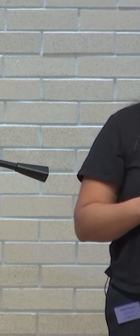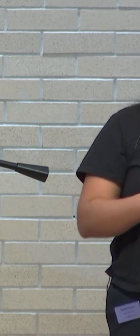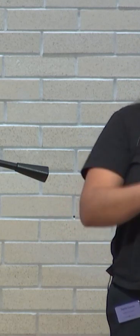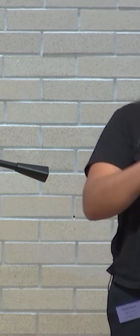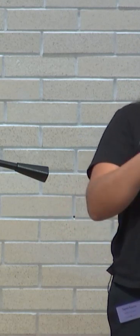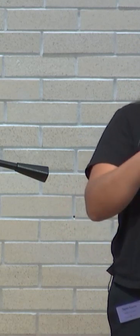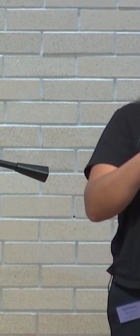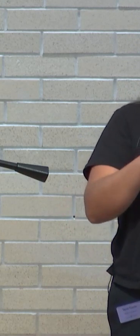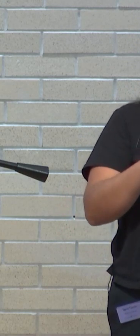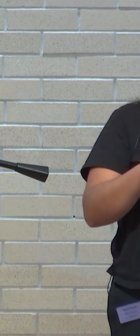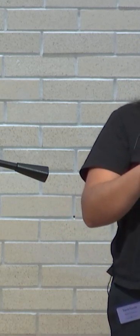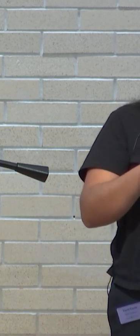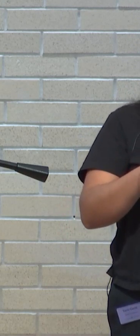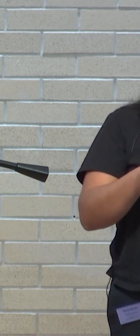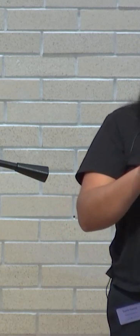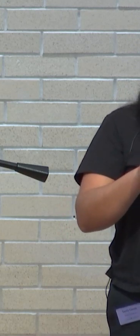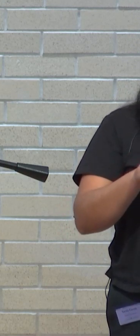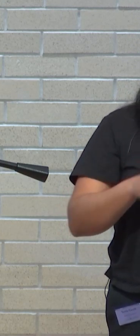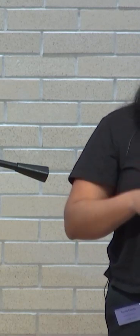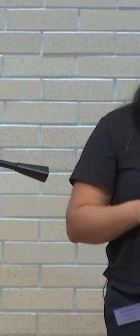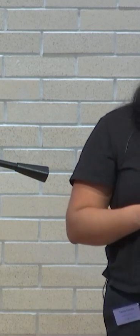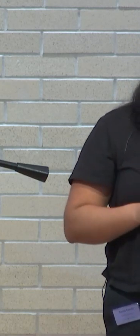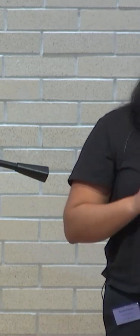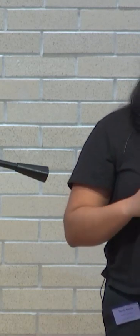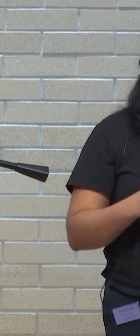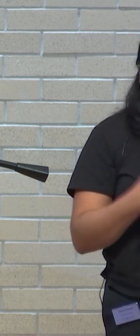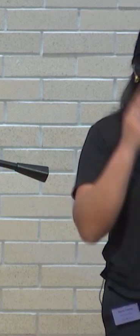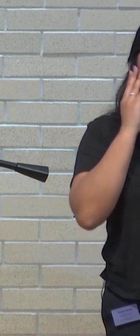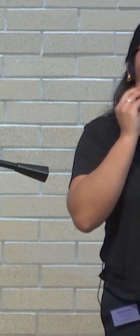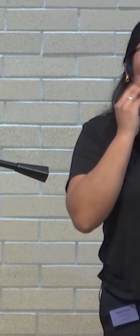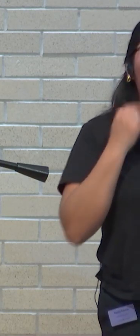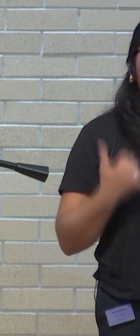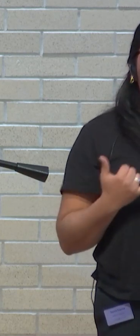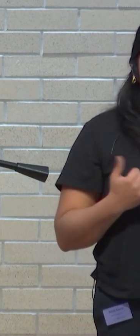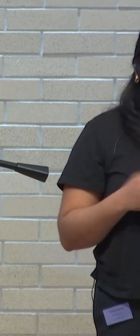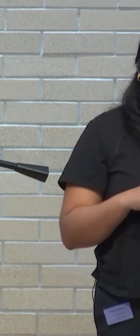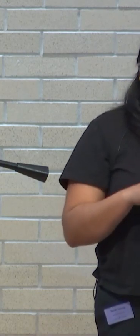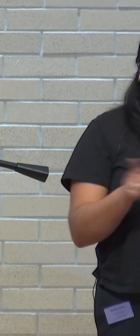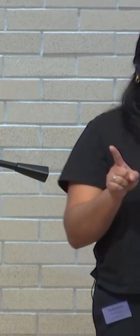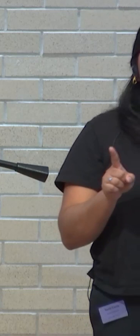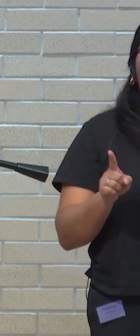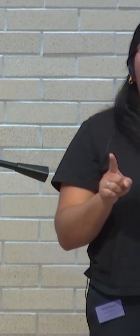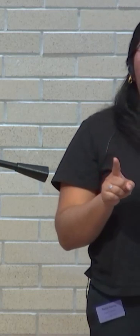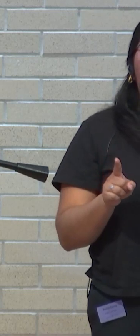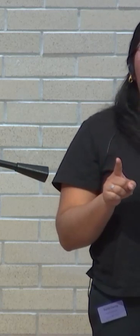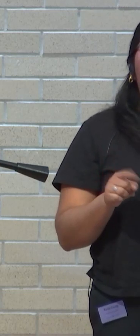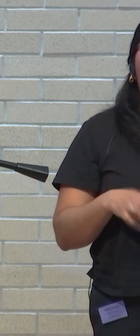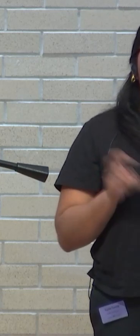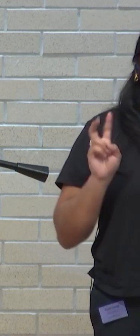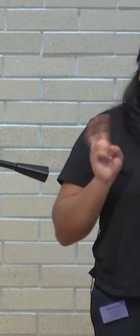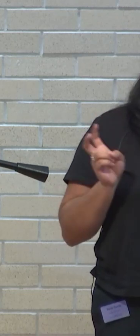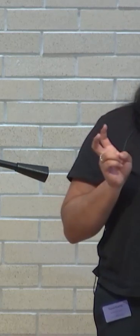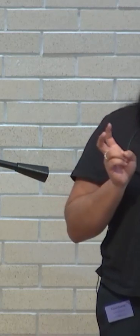have happened for me, my experience would have been a little bit different. In the end, I want to leave you with this quote.